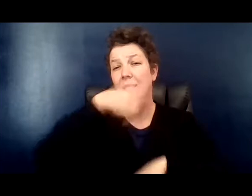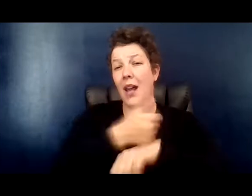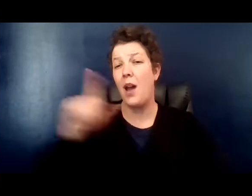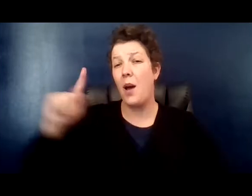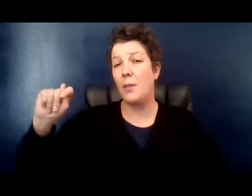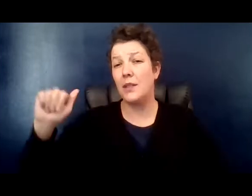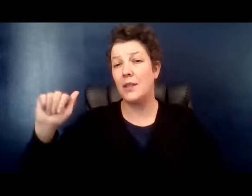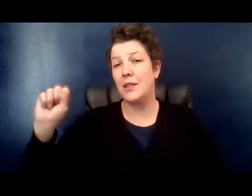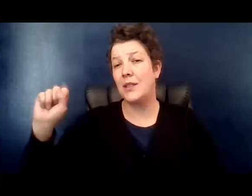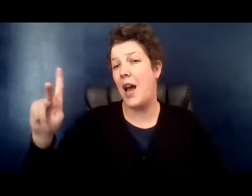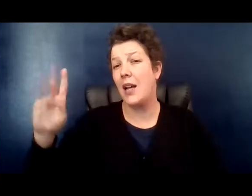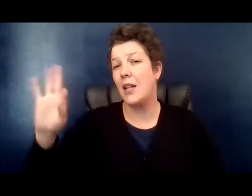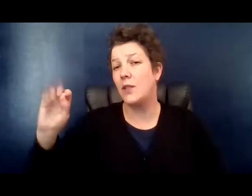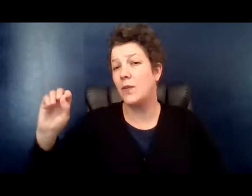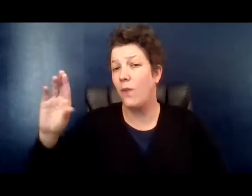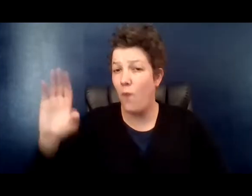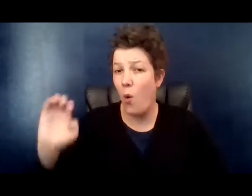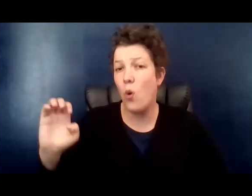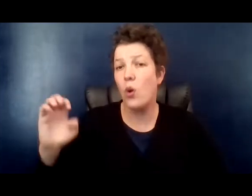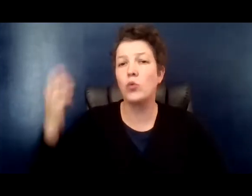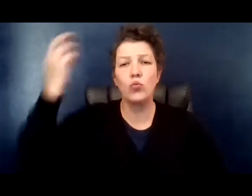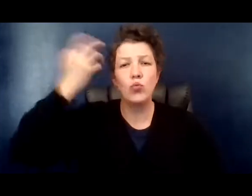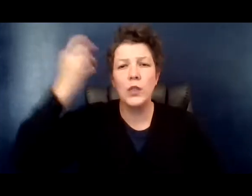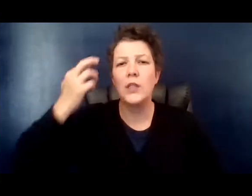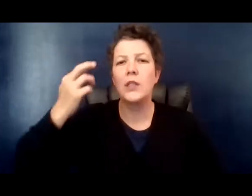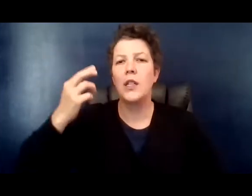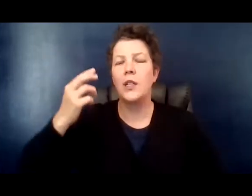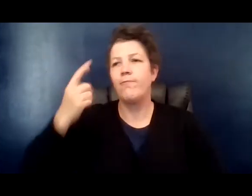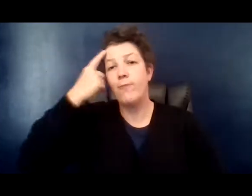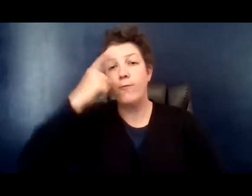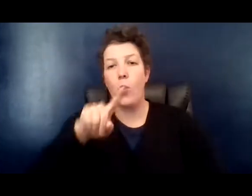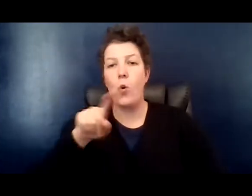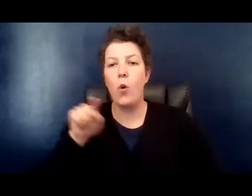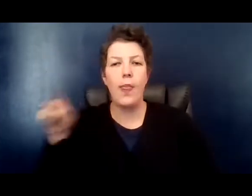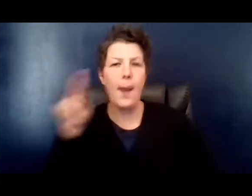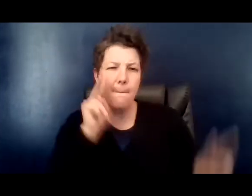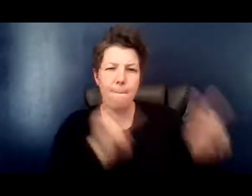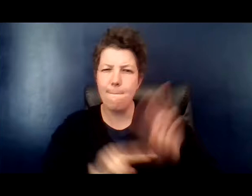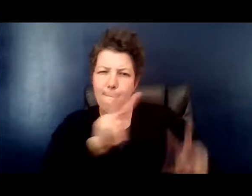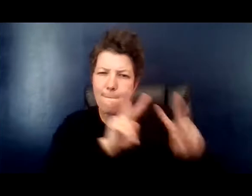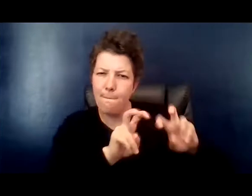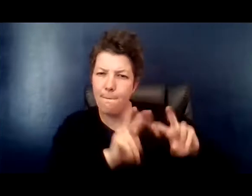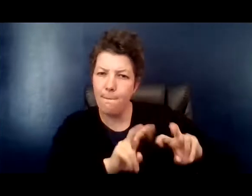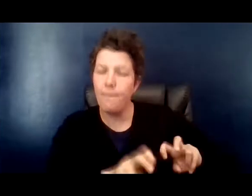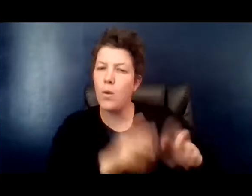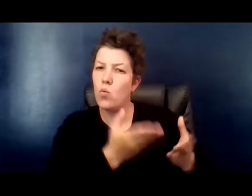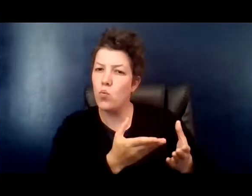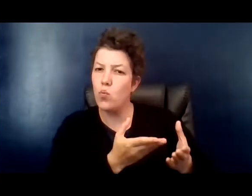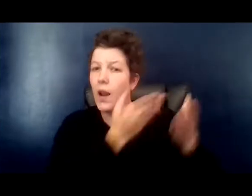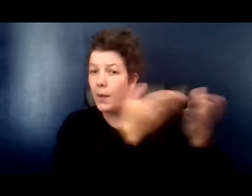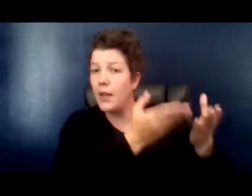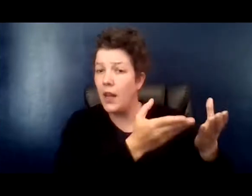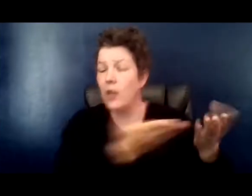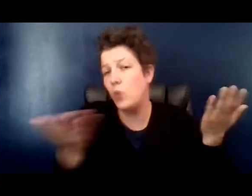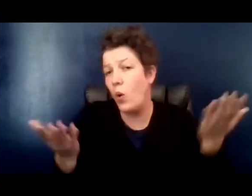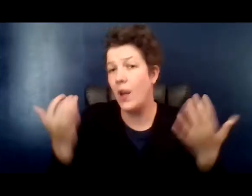and they have brought forth some good recommendations. But as you see with some of the people here that are the decision makers, that's what the